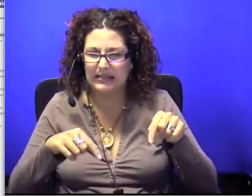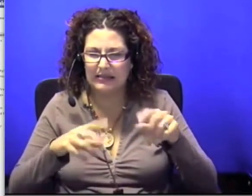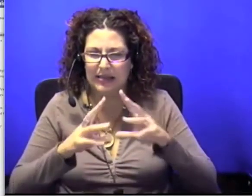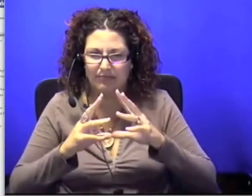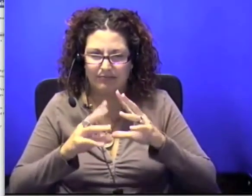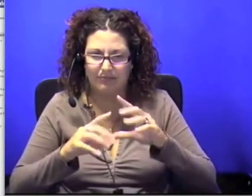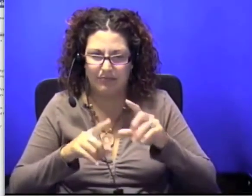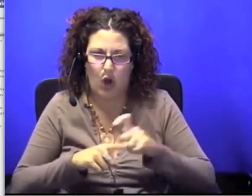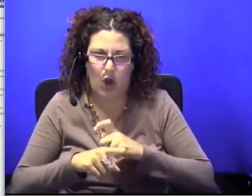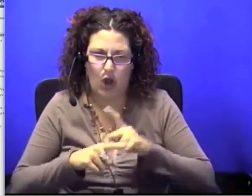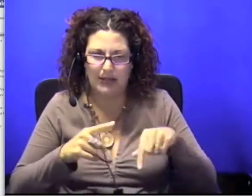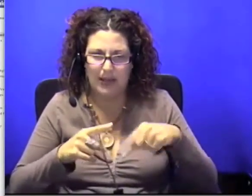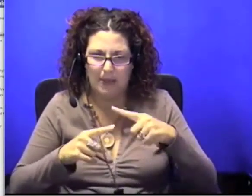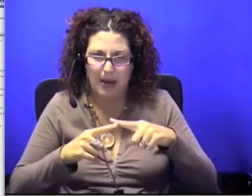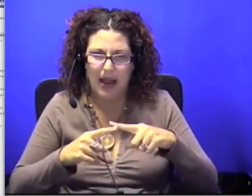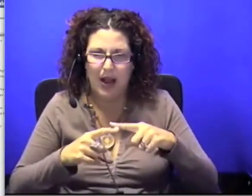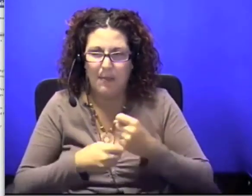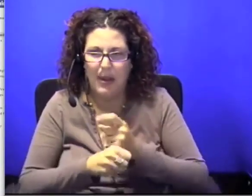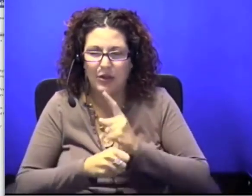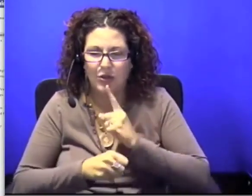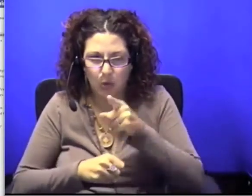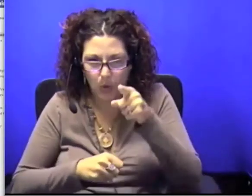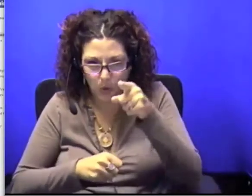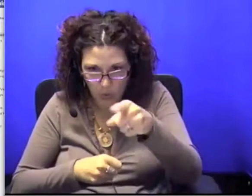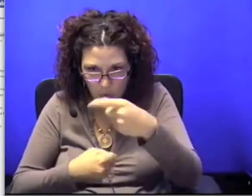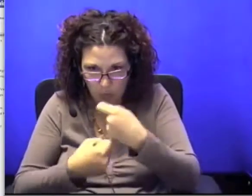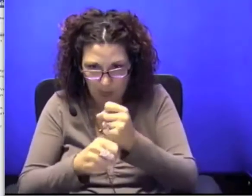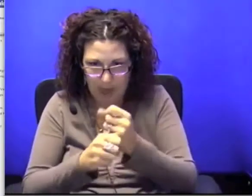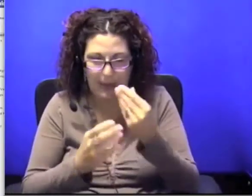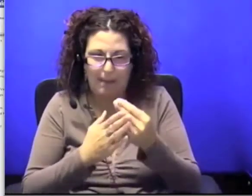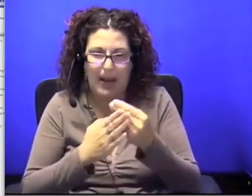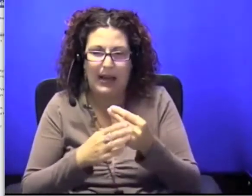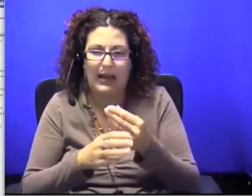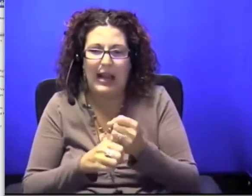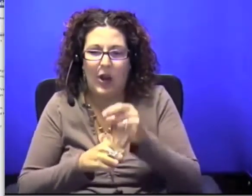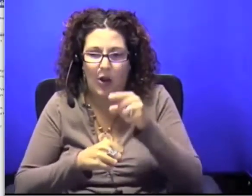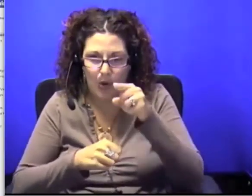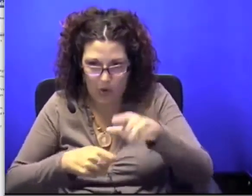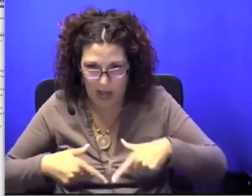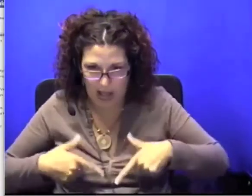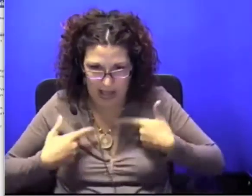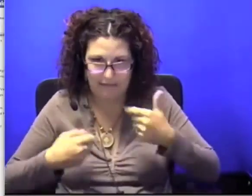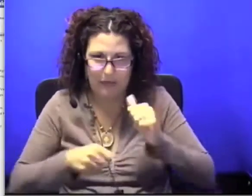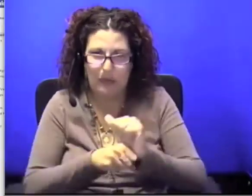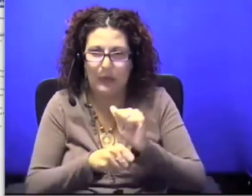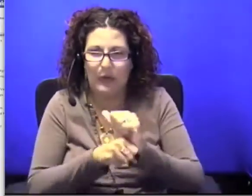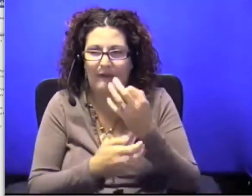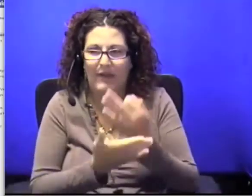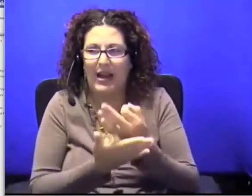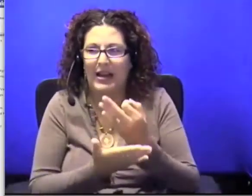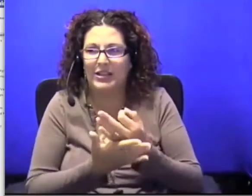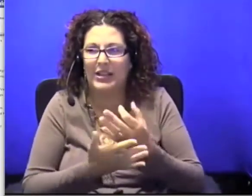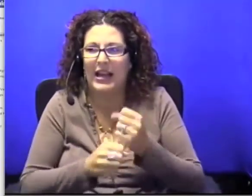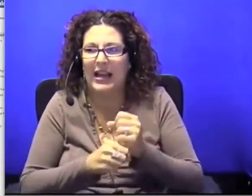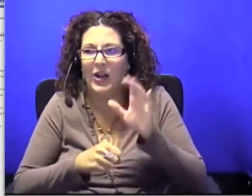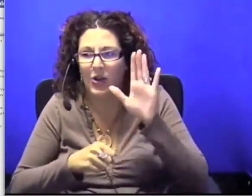this call is about, is getting you to make money, getting your life to work financially,